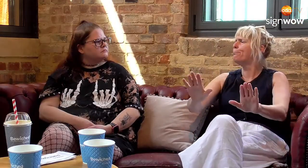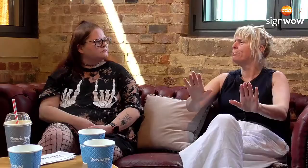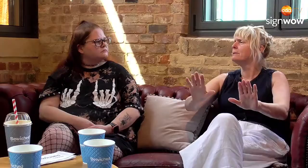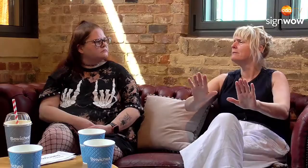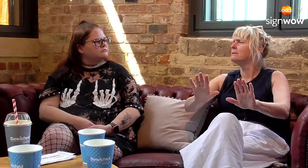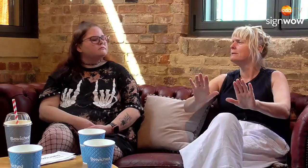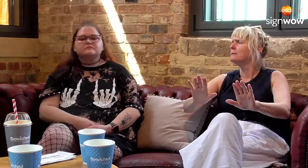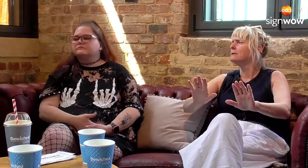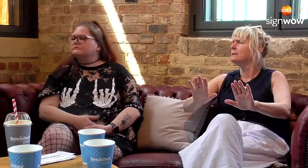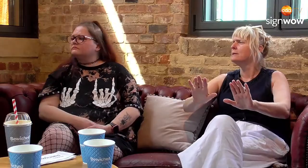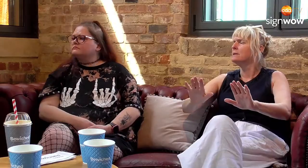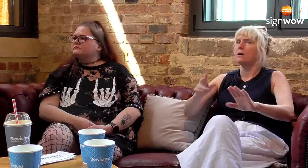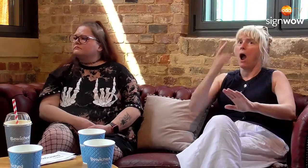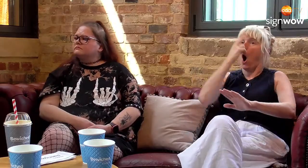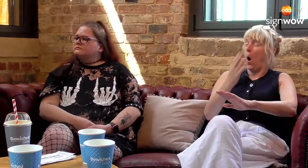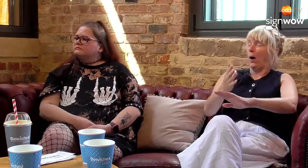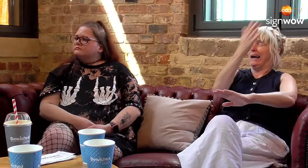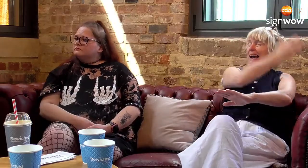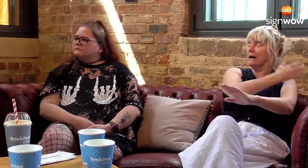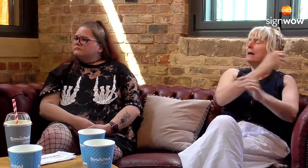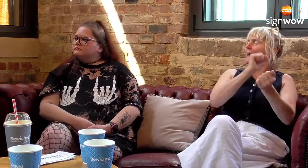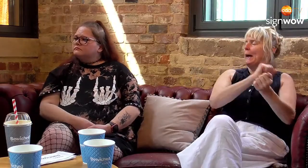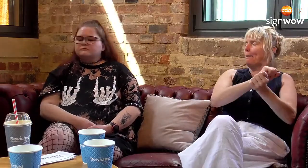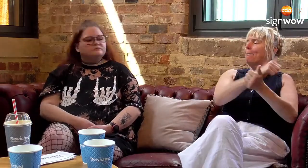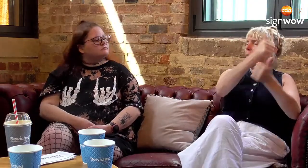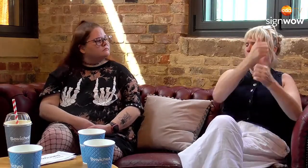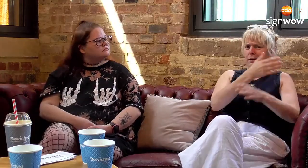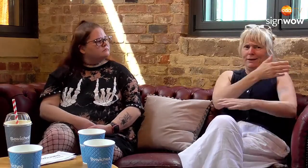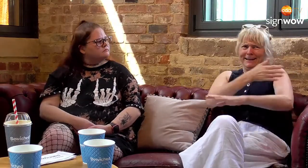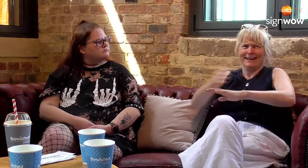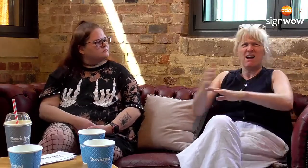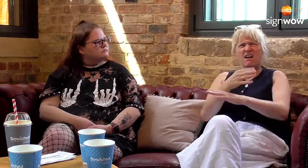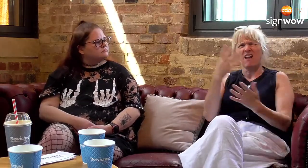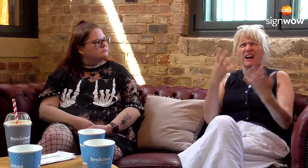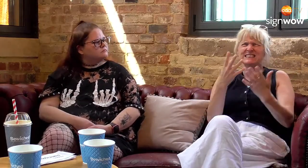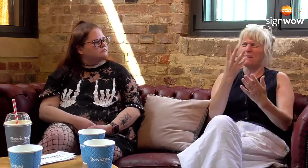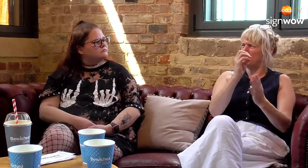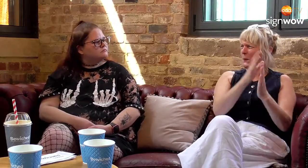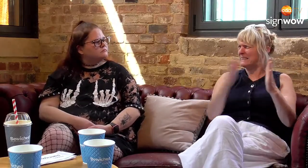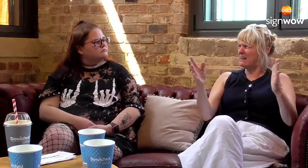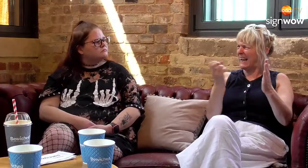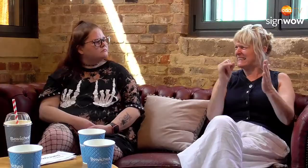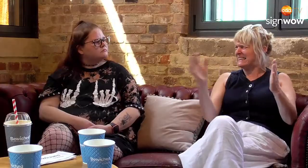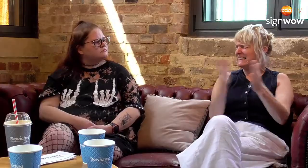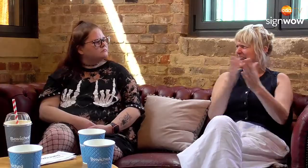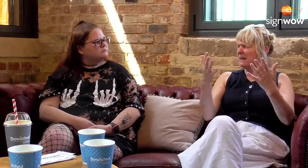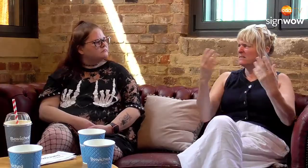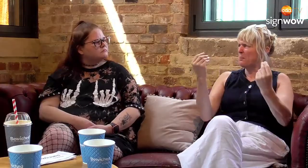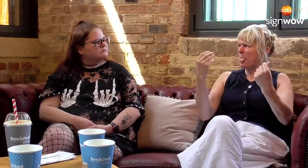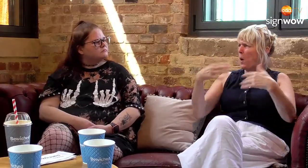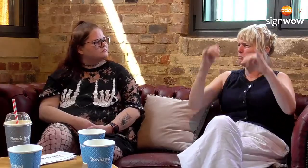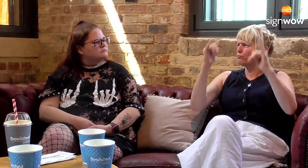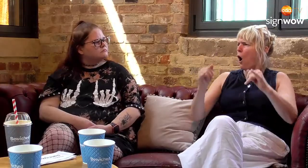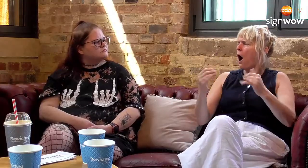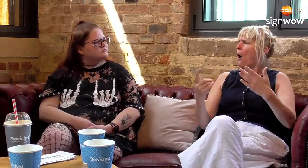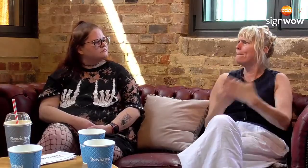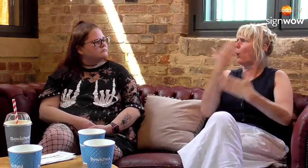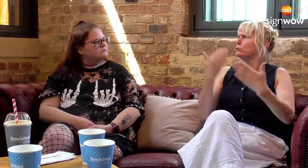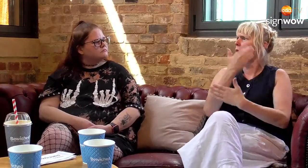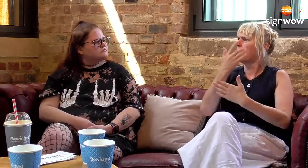Not just, you know, quick build and then tear it down. Before, the historic things that we keep, sort of 1940s to 60s, something went wrong